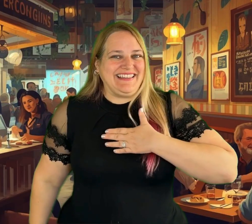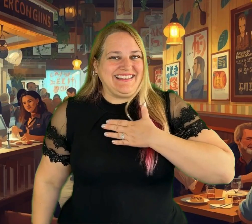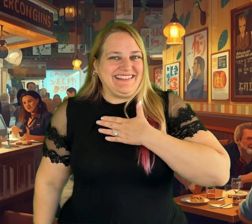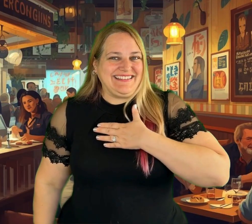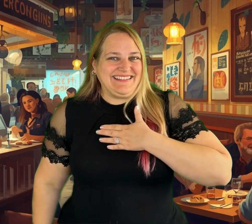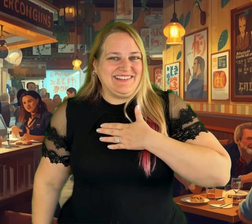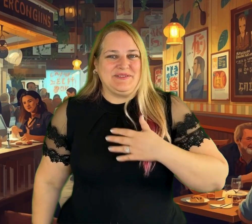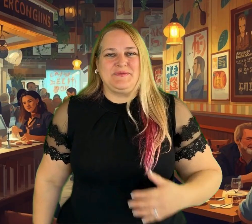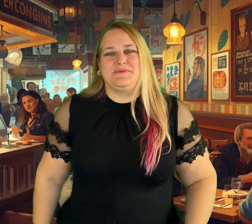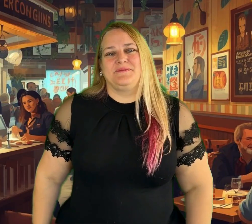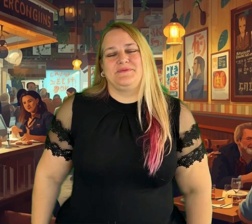please.